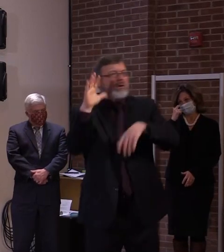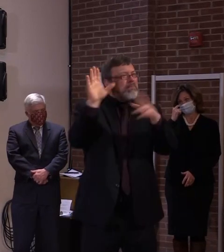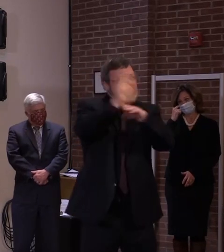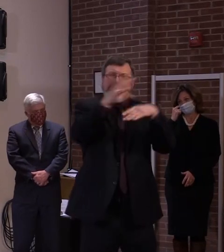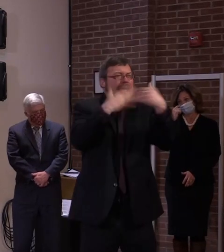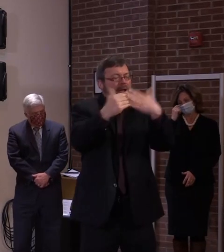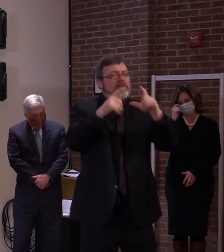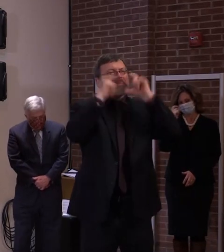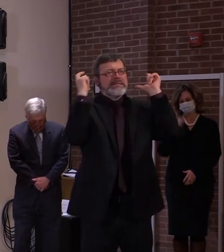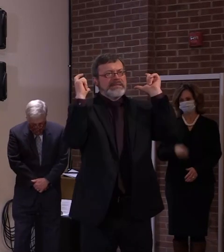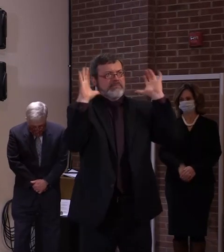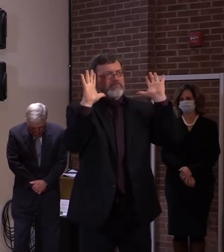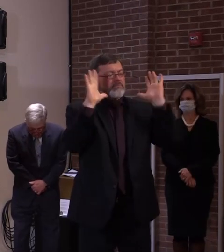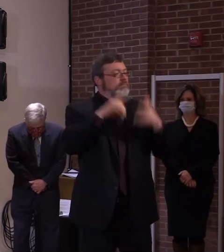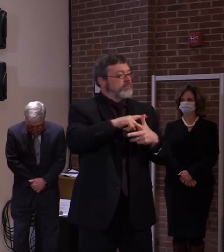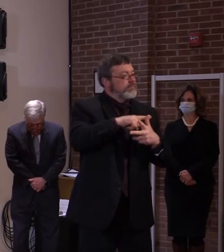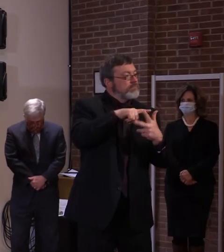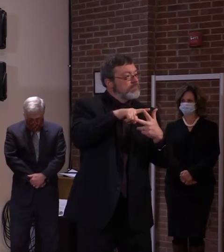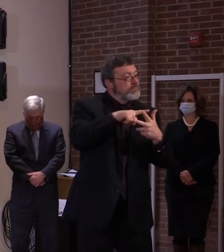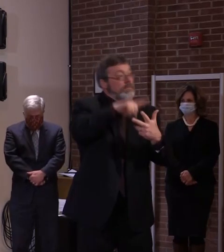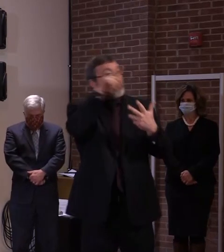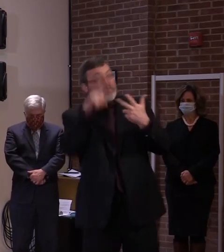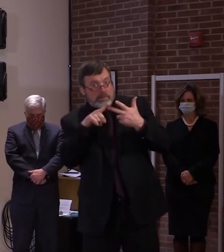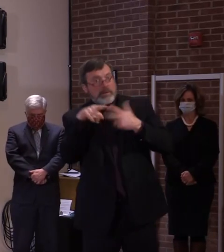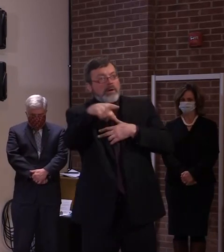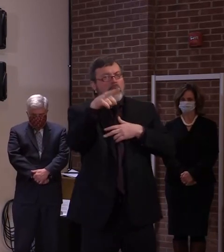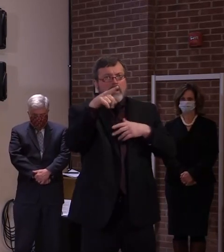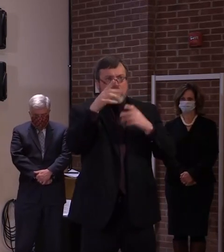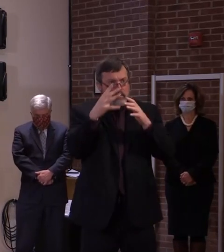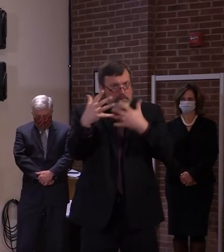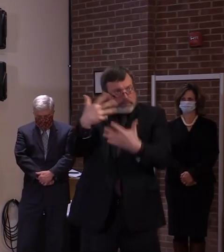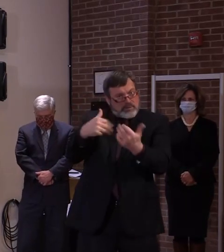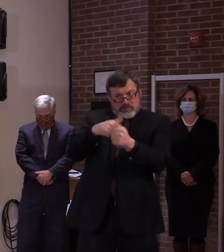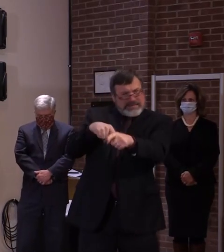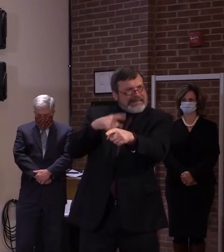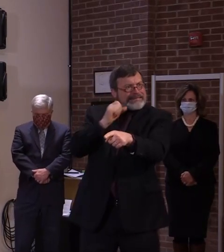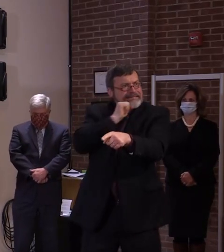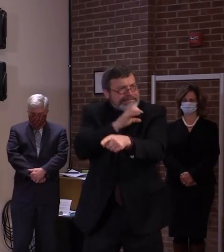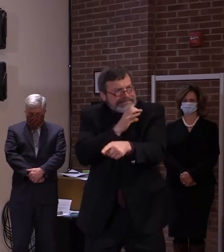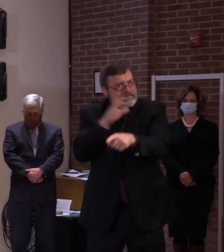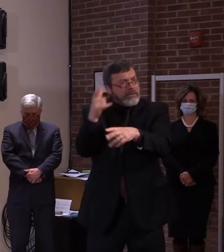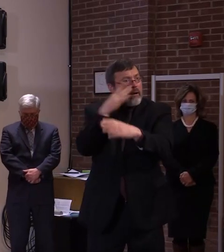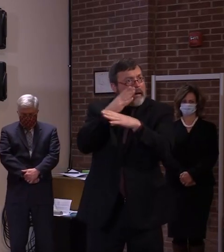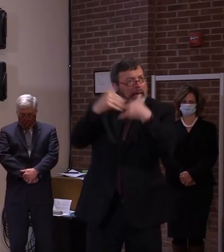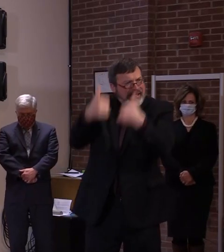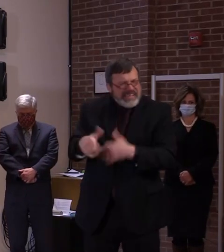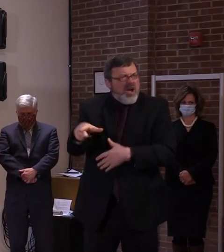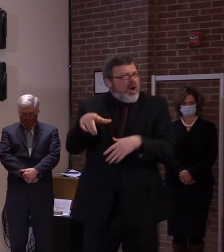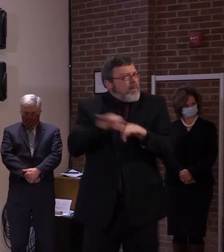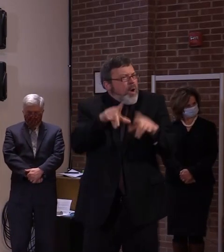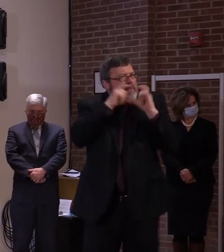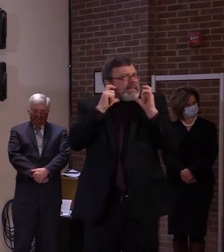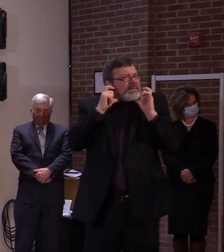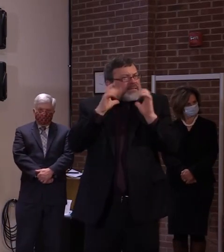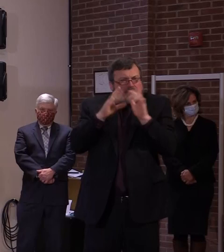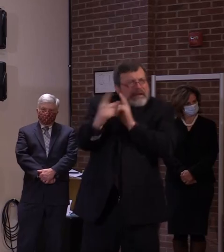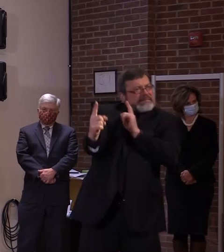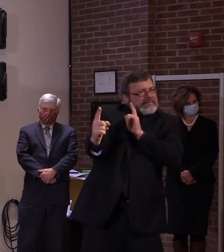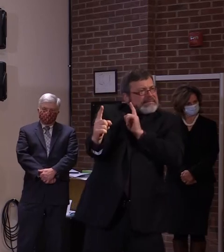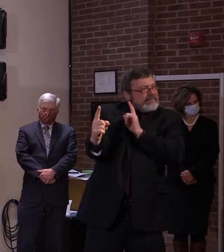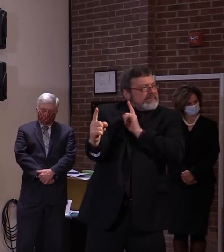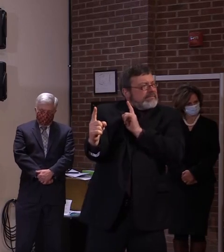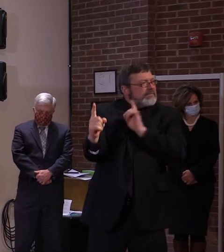of COVID-19. Get tested if you have any symptoms or may be a close contact or are